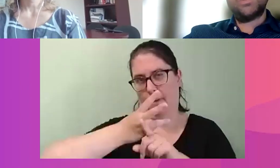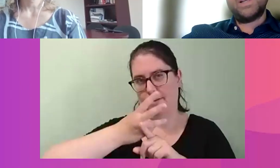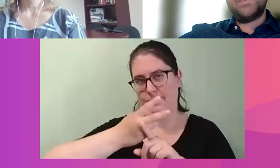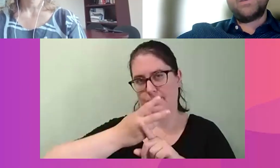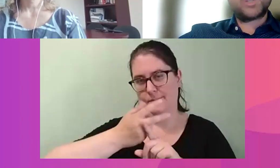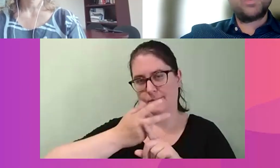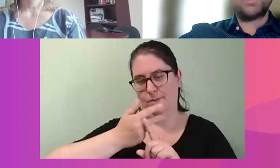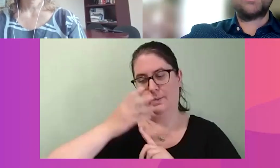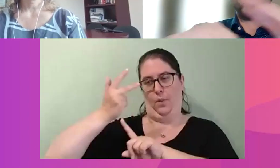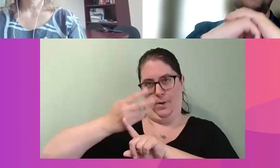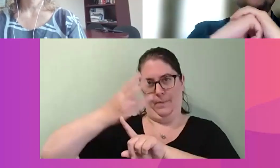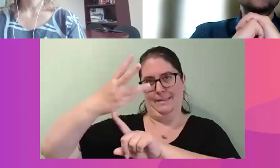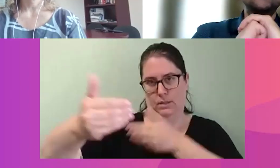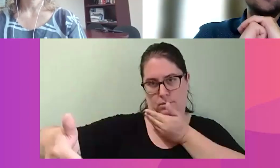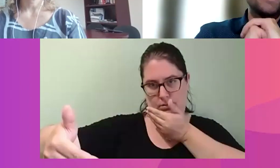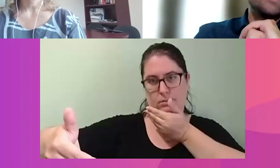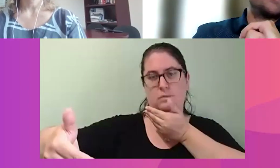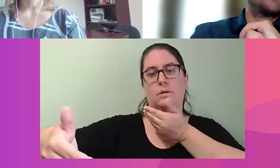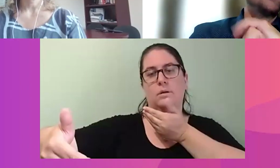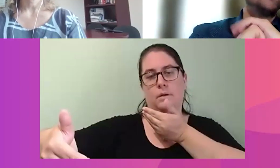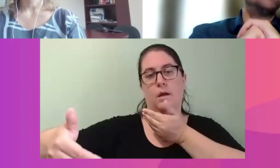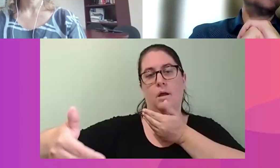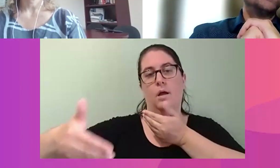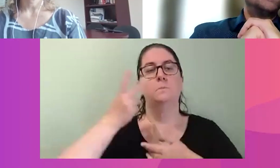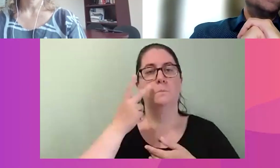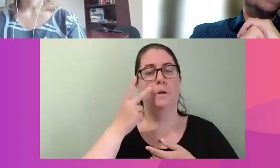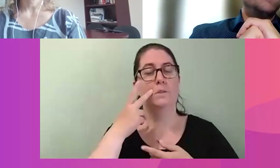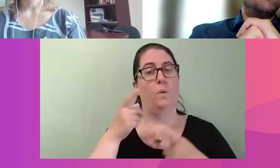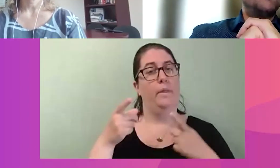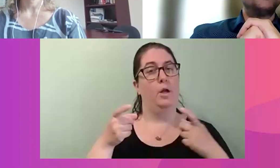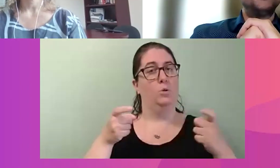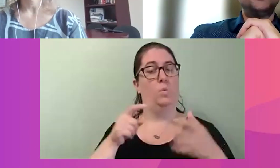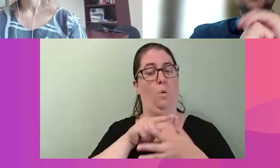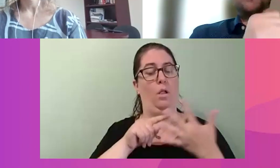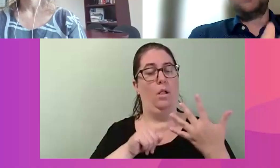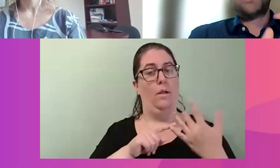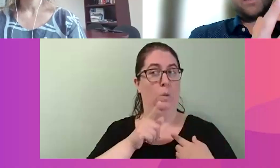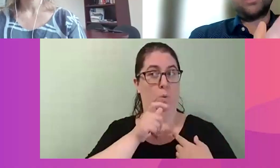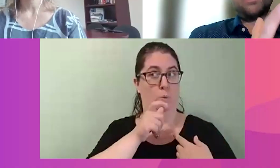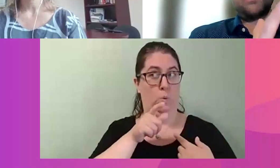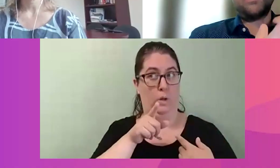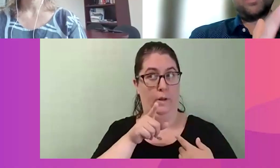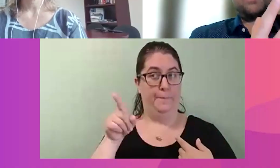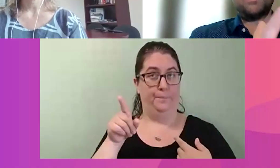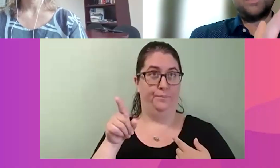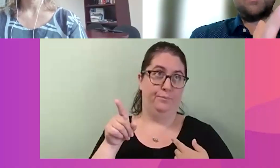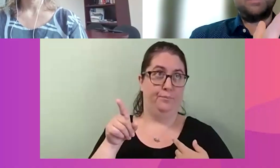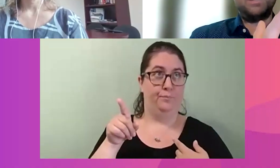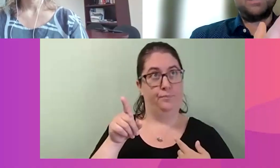the control and the treatment arms. And the control arm consists of people who receive like sort of